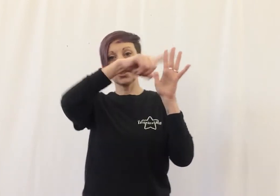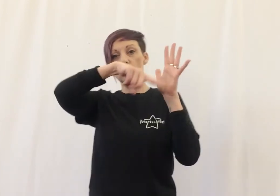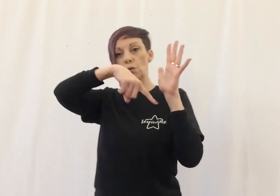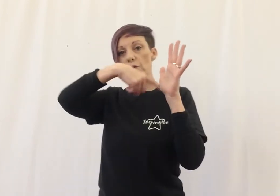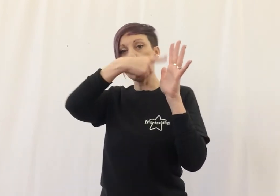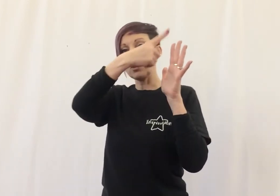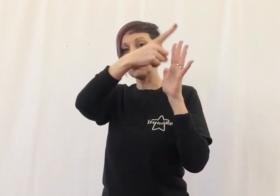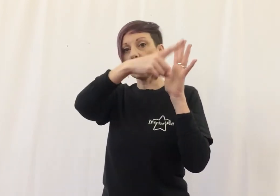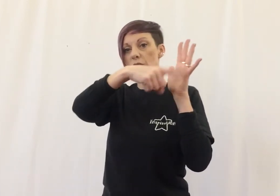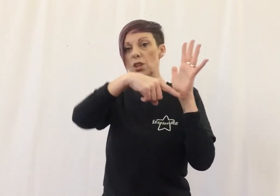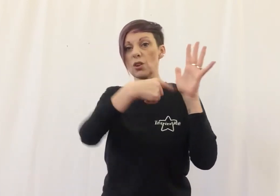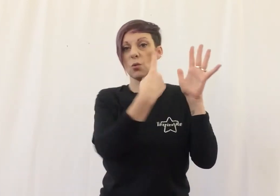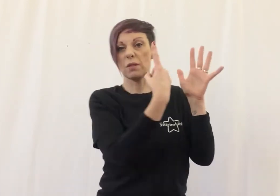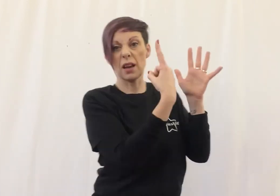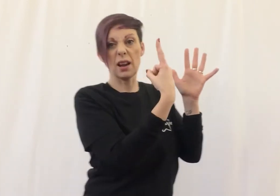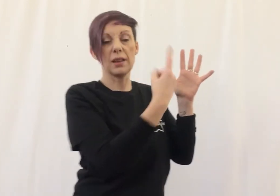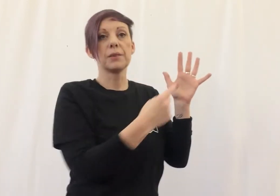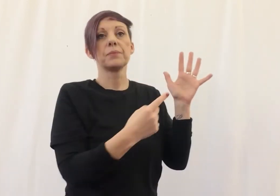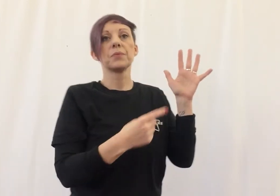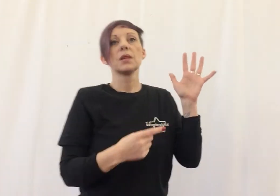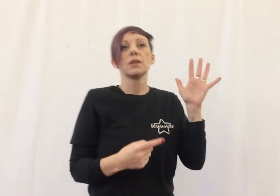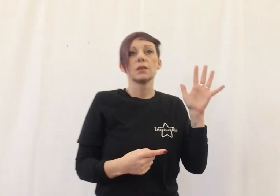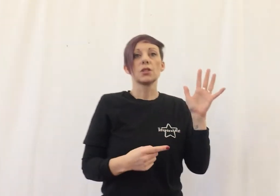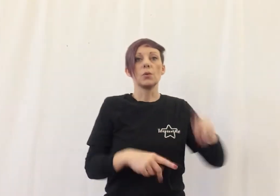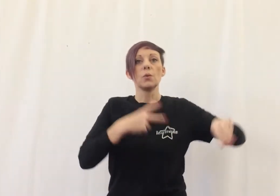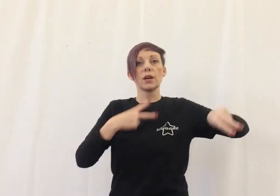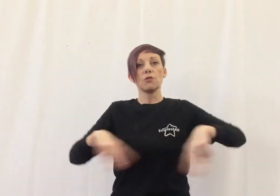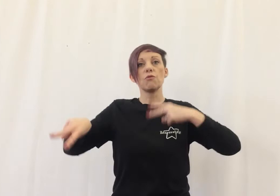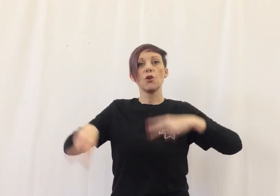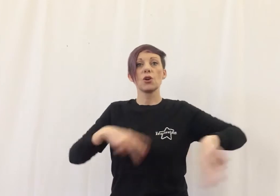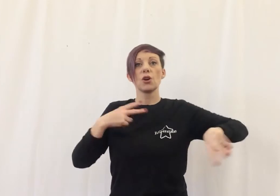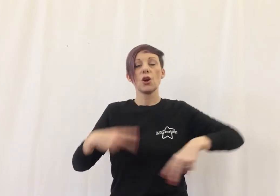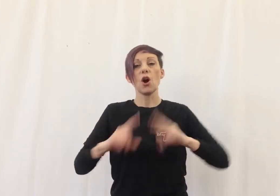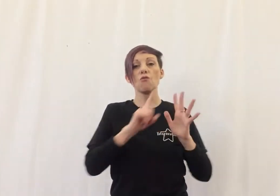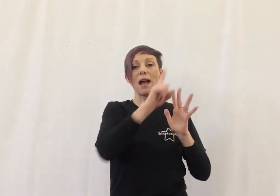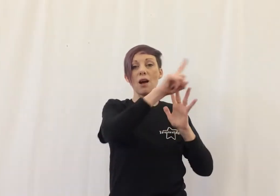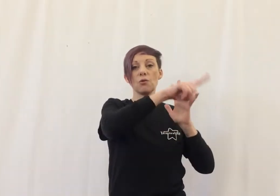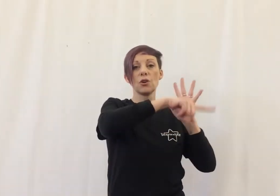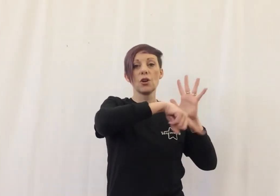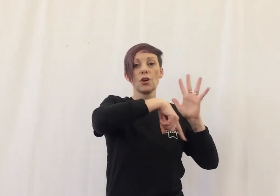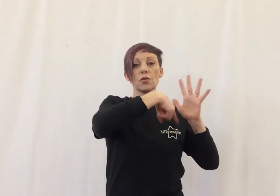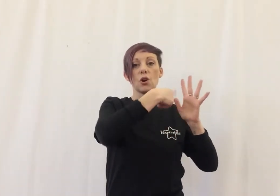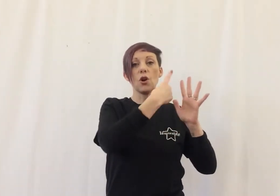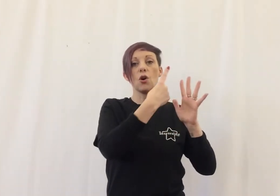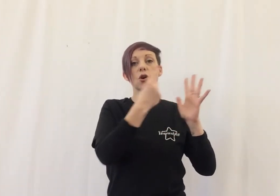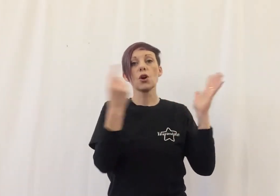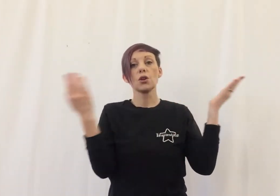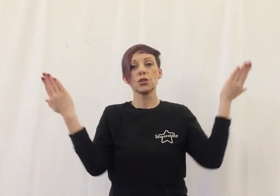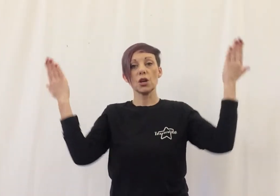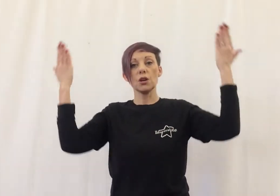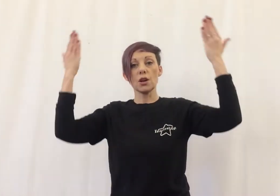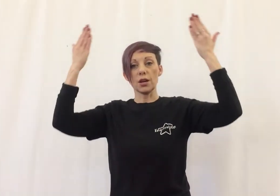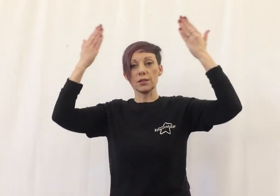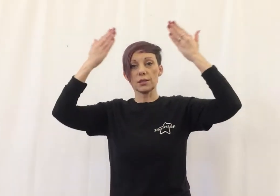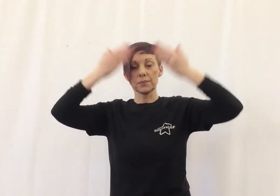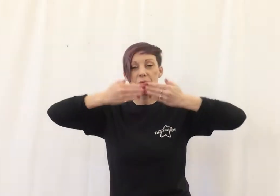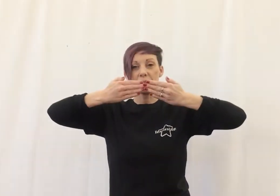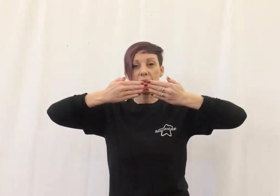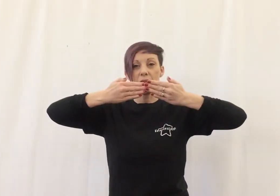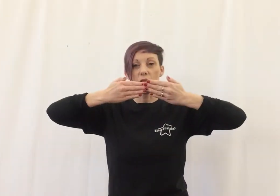sort of almost drawing a circle with that hand. So we're going to rock around the clock tonight. So night